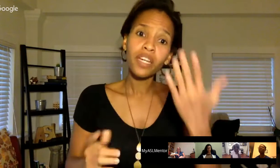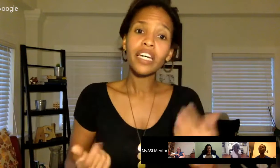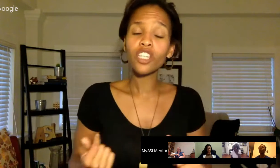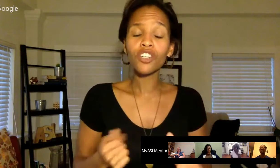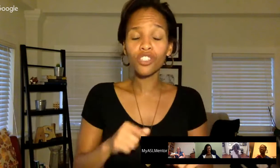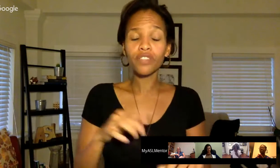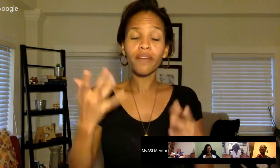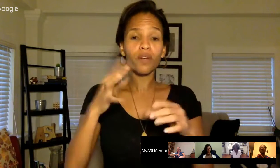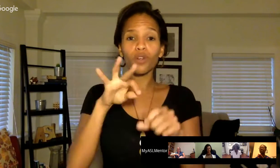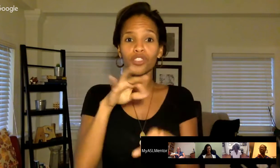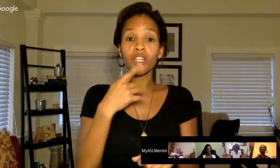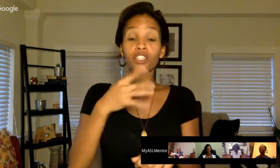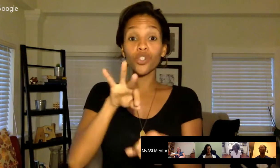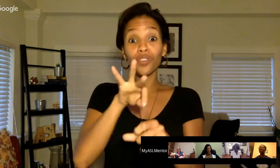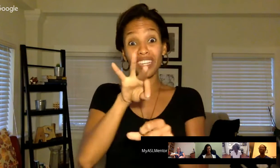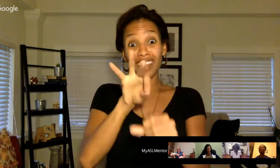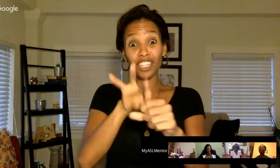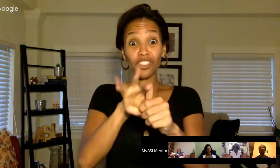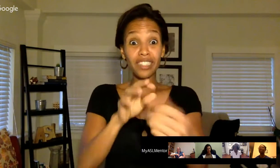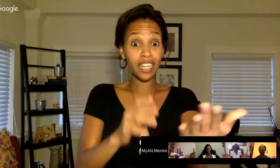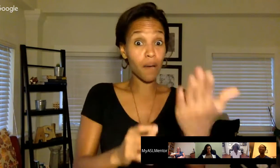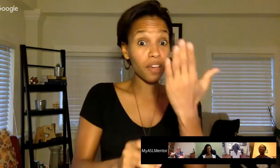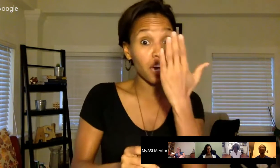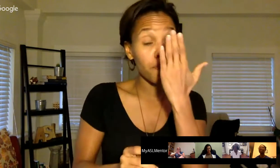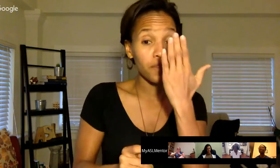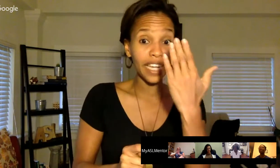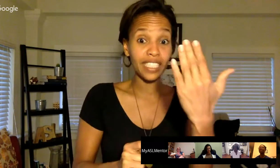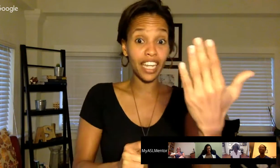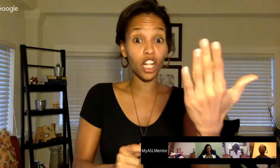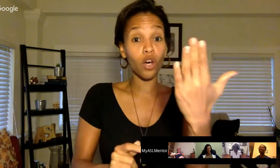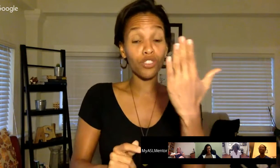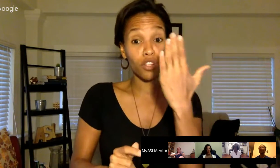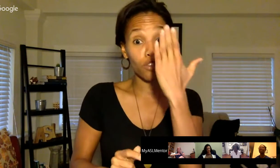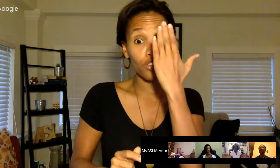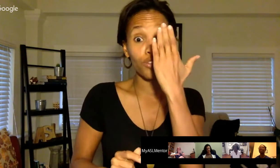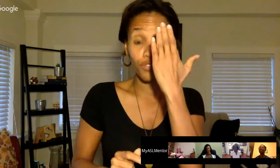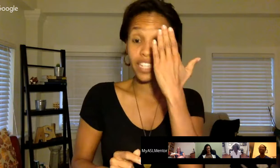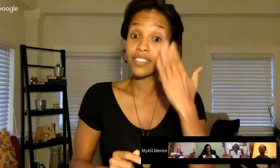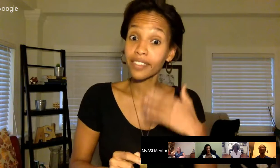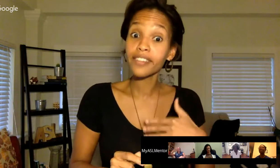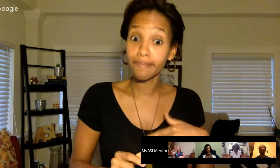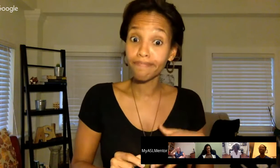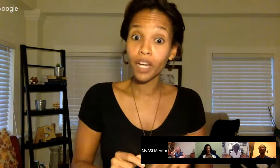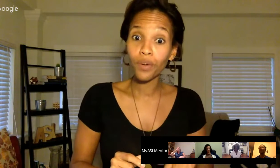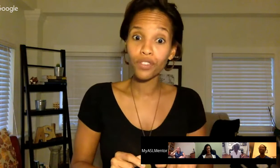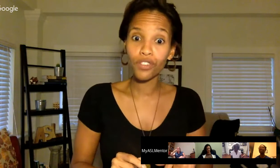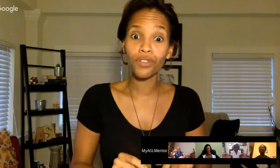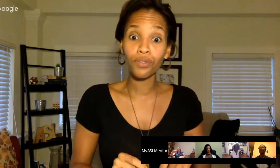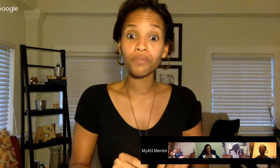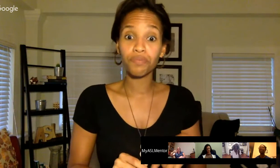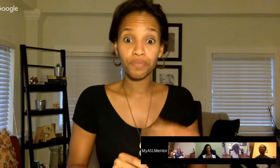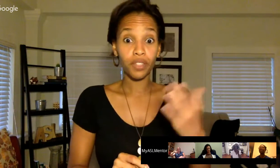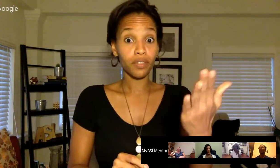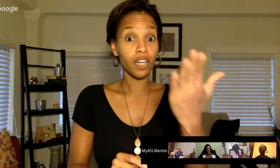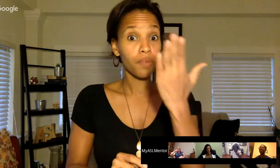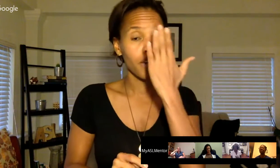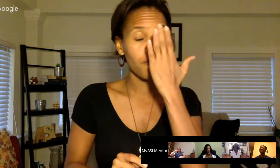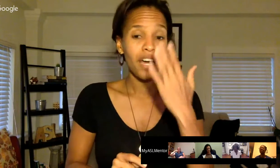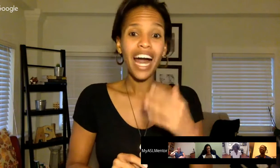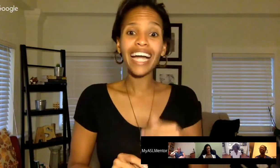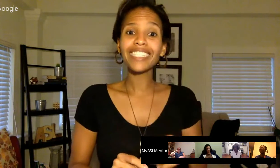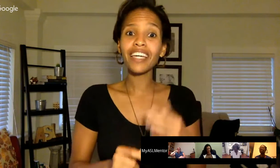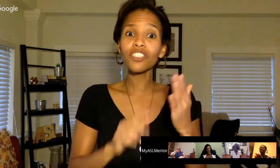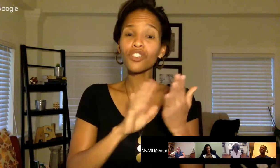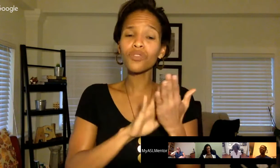yep, as long as you don't, yep, it works. So the election is coming up, like it's getting closer and closer to our faces. That works too, coming